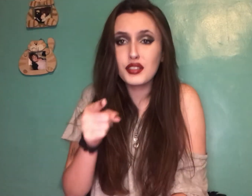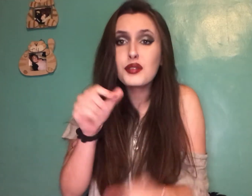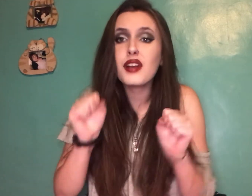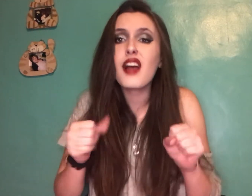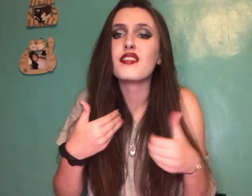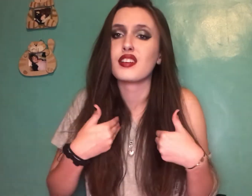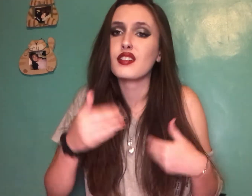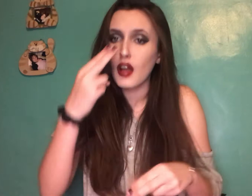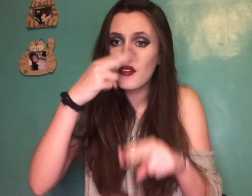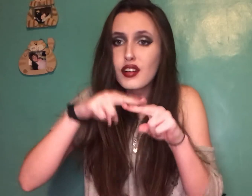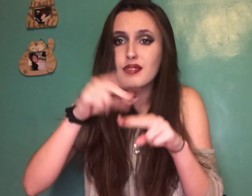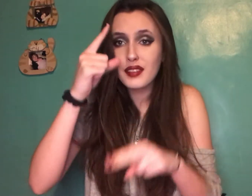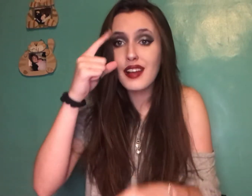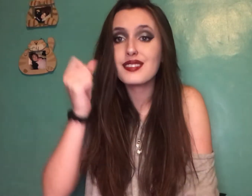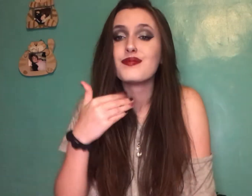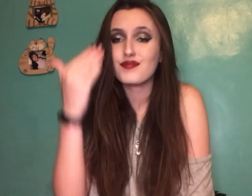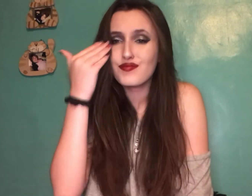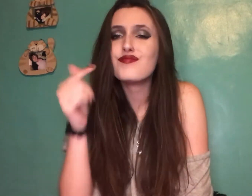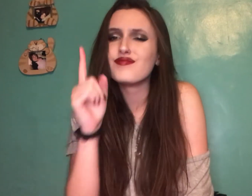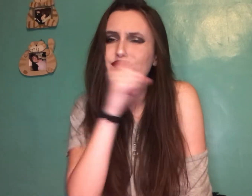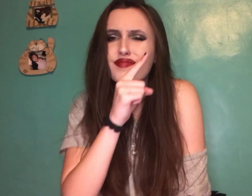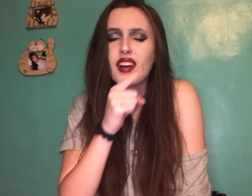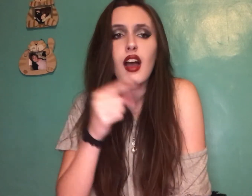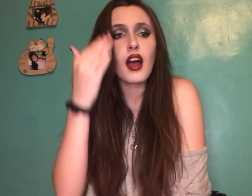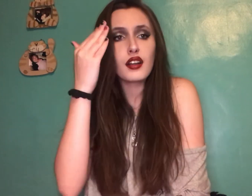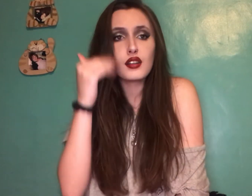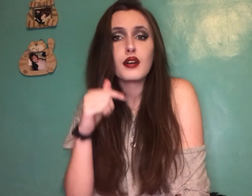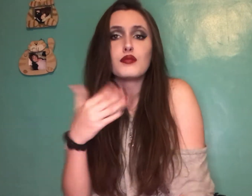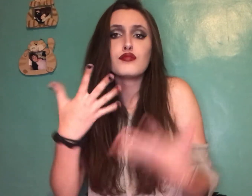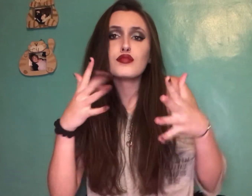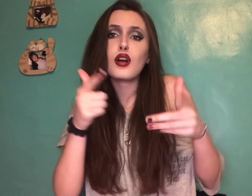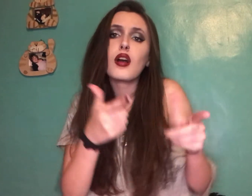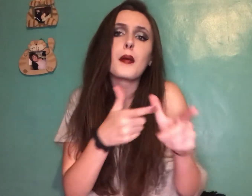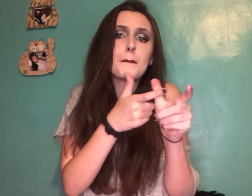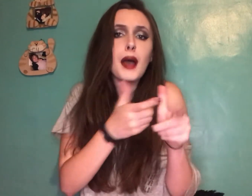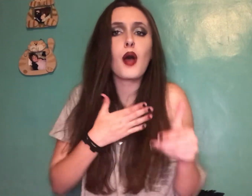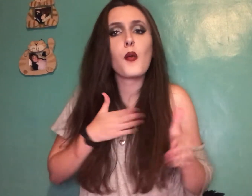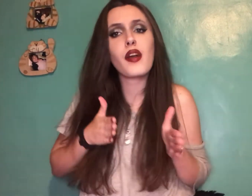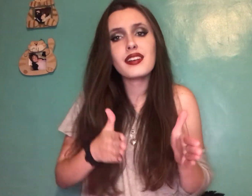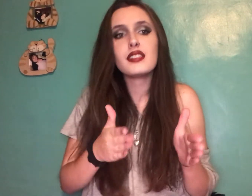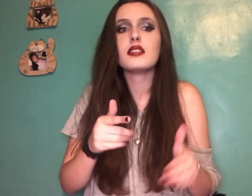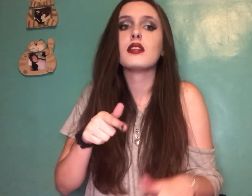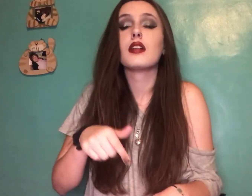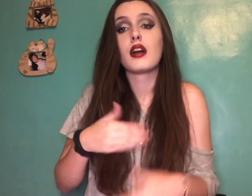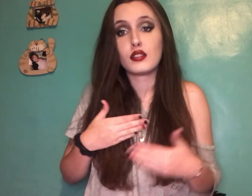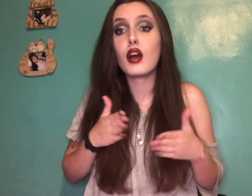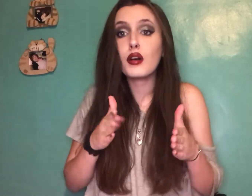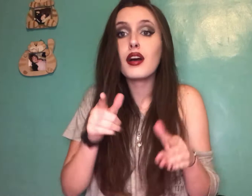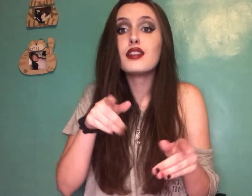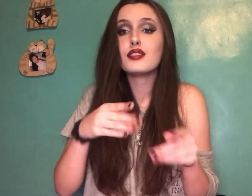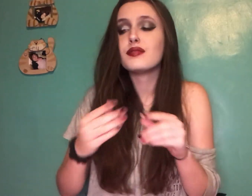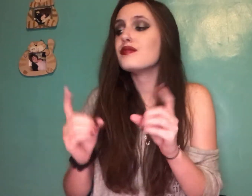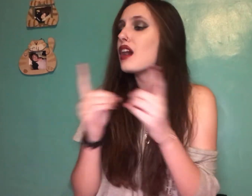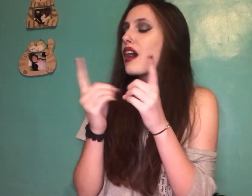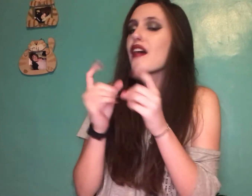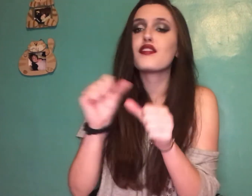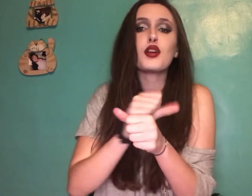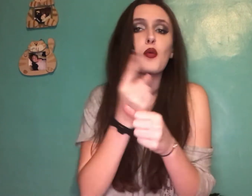Have your fun, cause I know that it's fake. I know when you're done, you'll come running my way. So I let you date everyone and